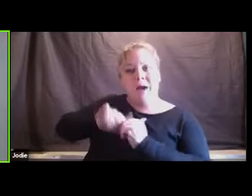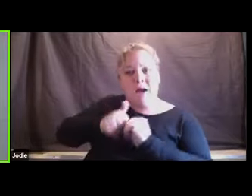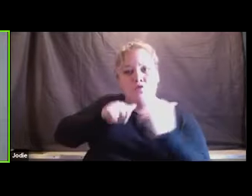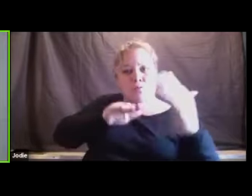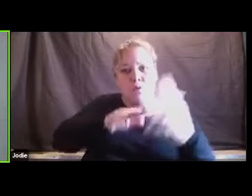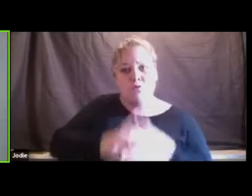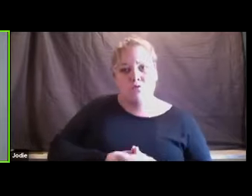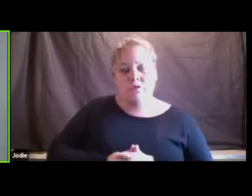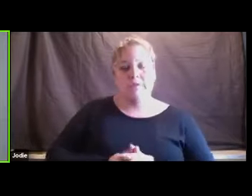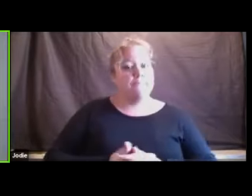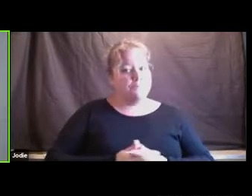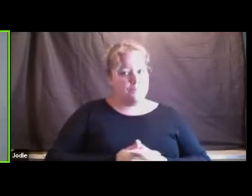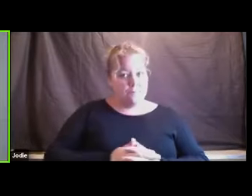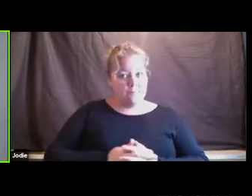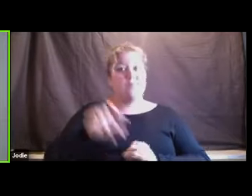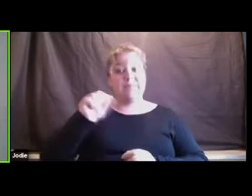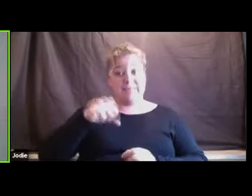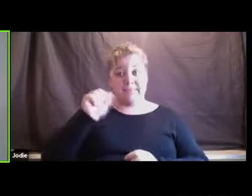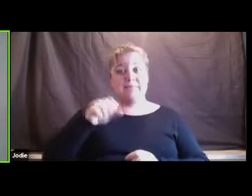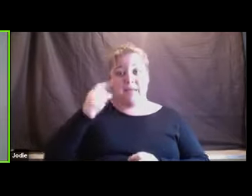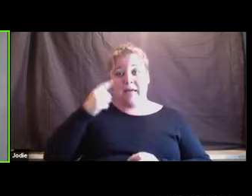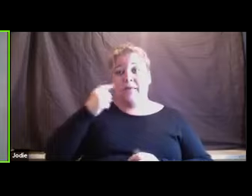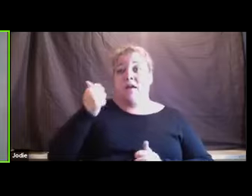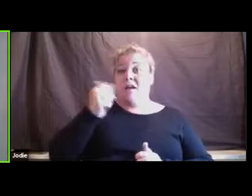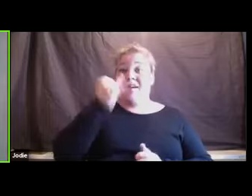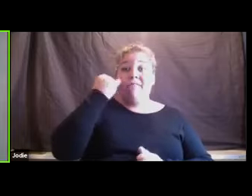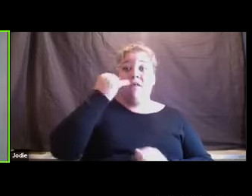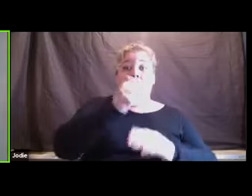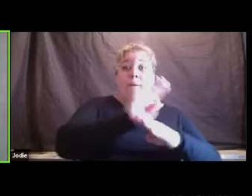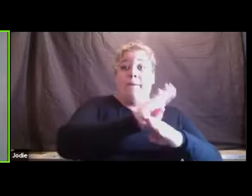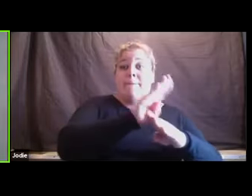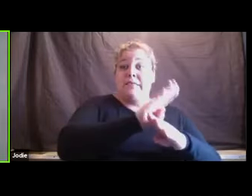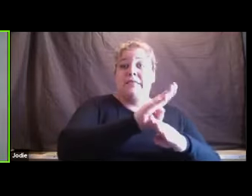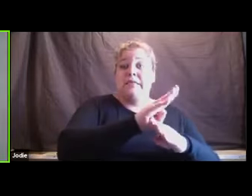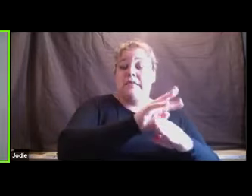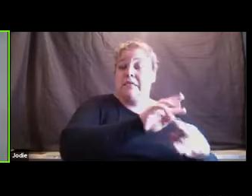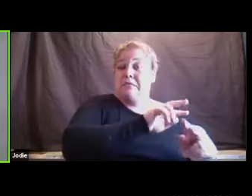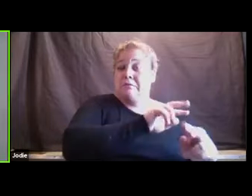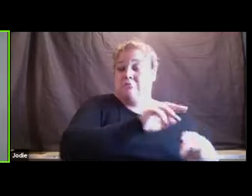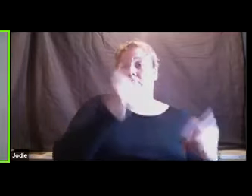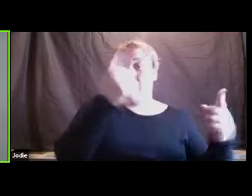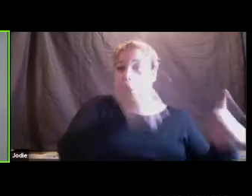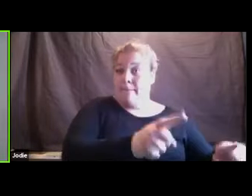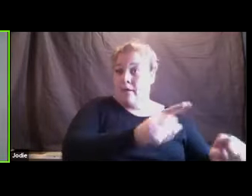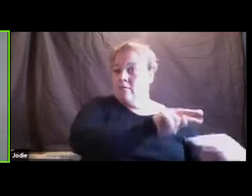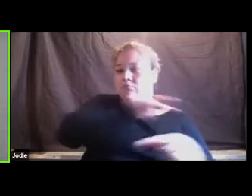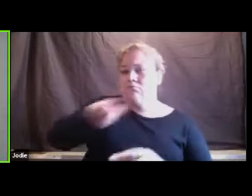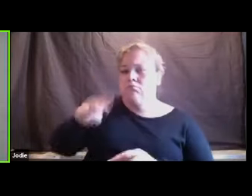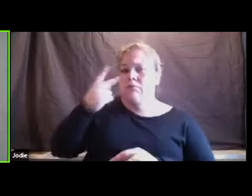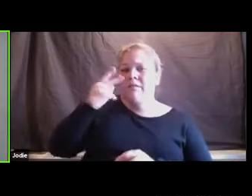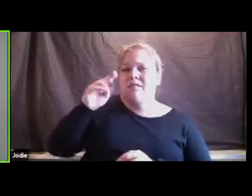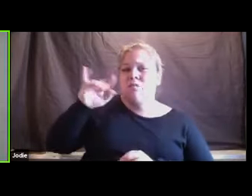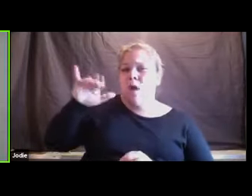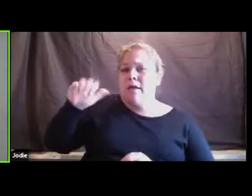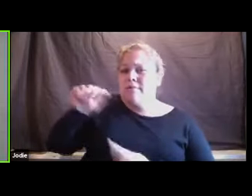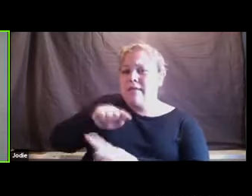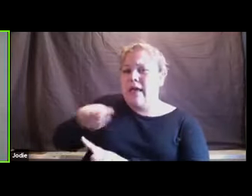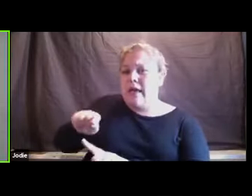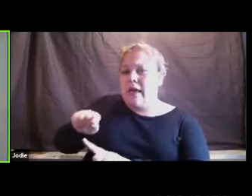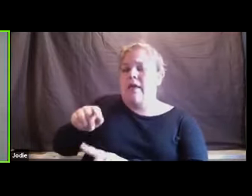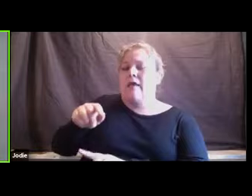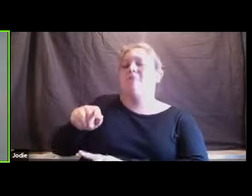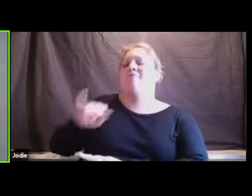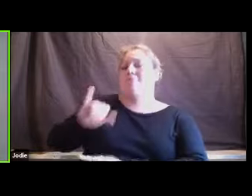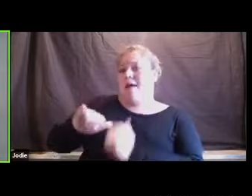I do. And, you know, it just happens to be very public for the Y. In some situations, it's not as public. And I